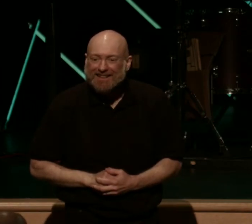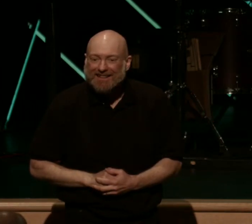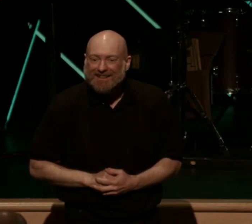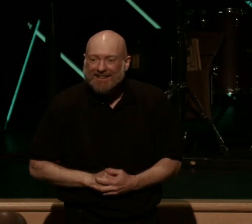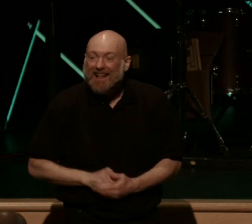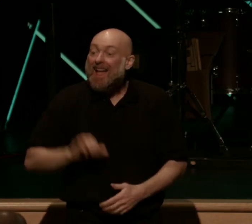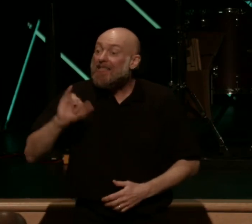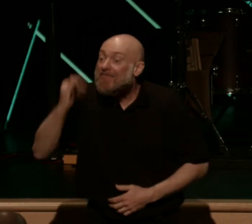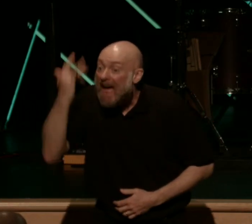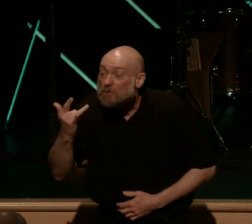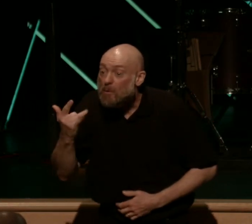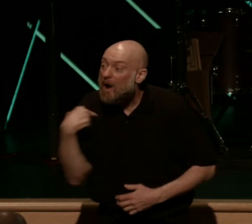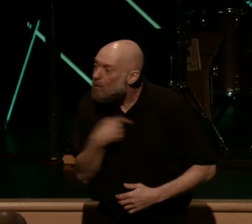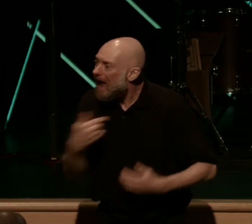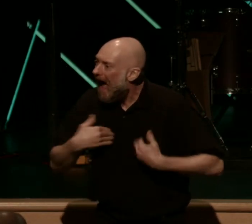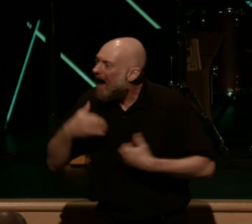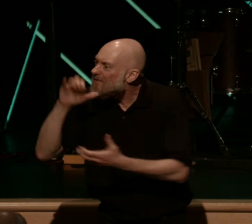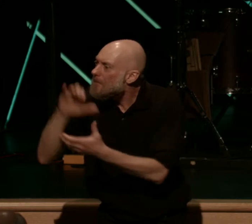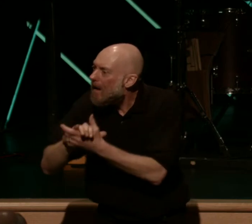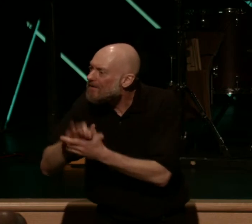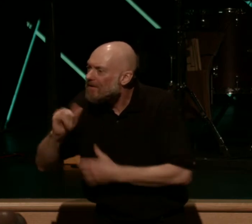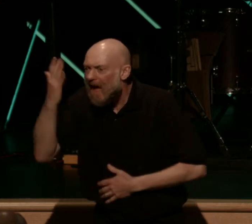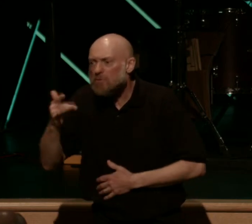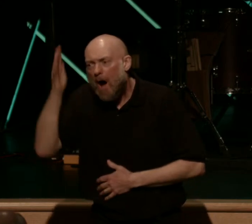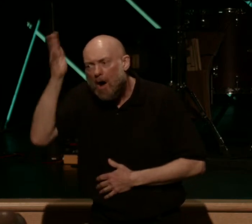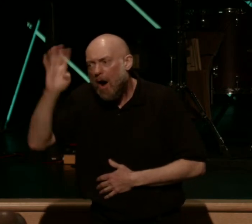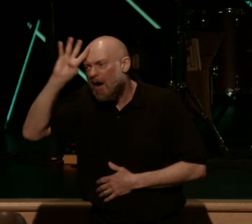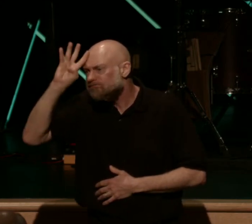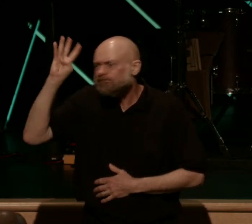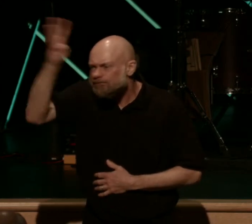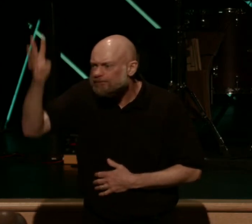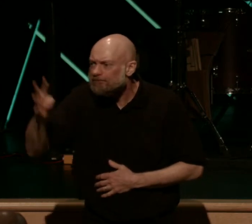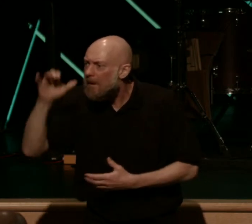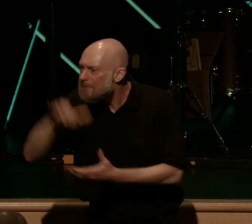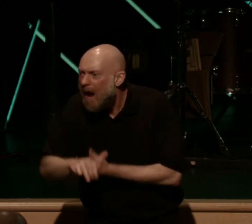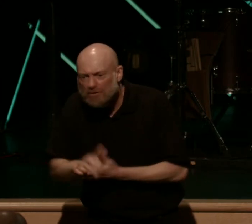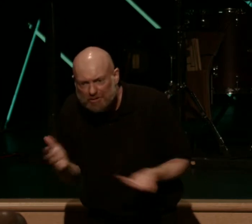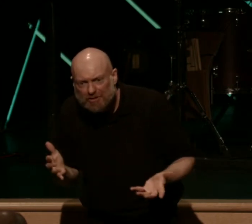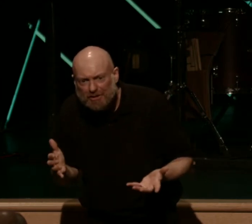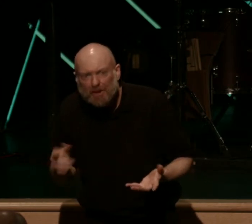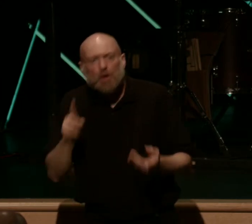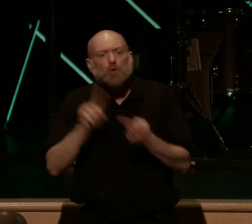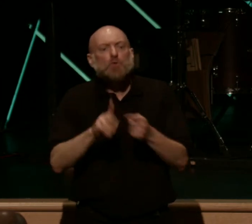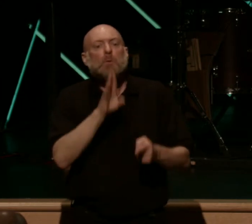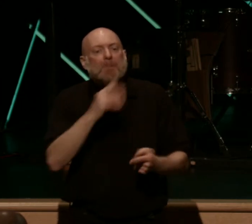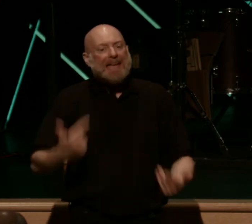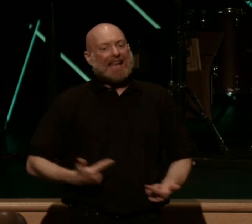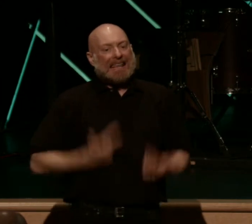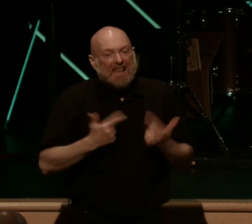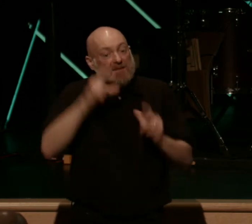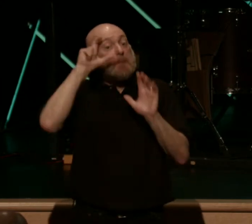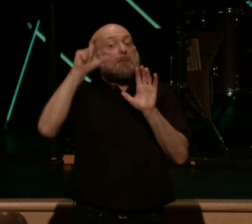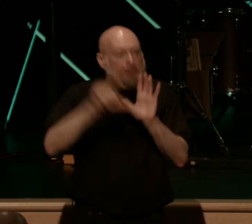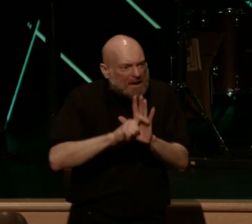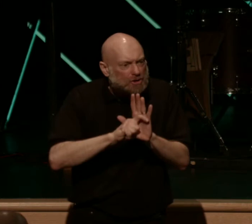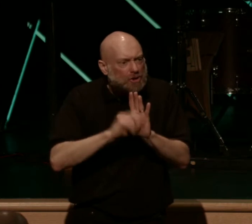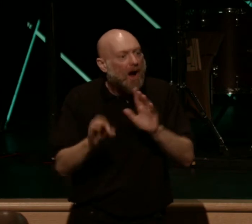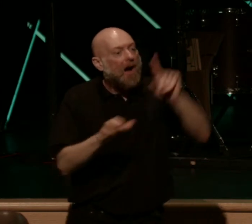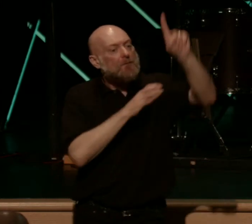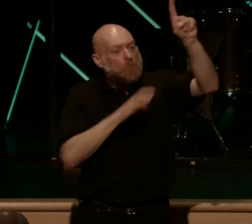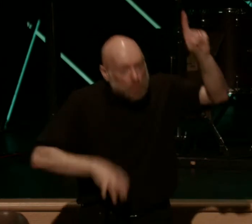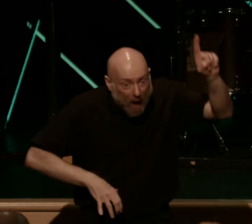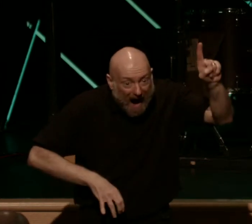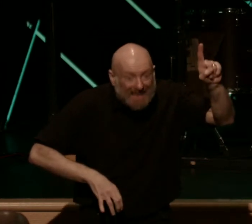This is why marriage exists. This is why God created it, to be a living picture of